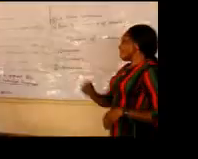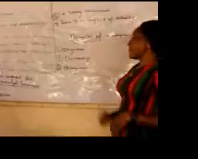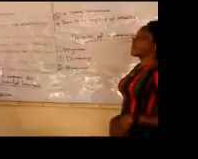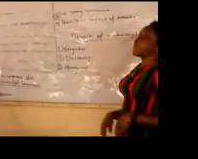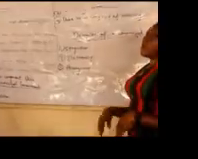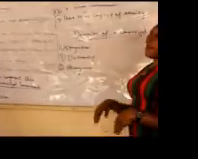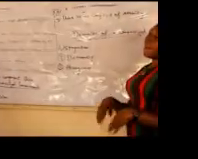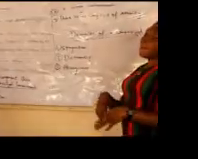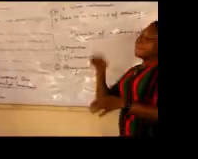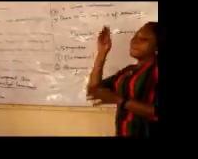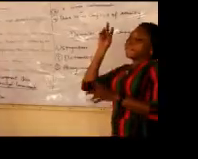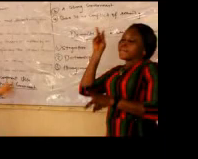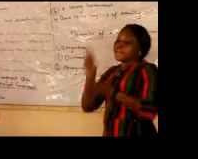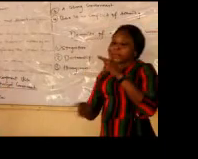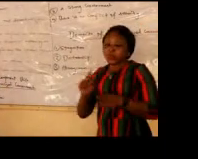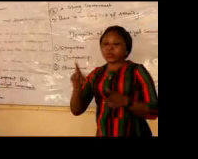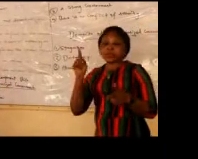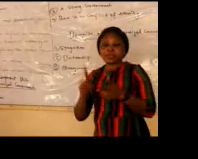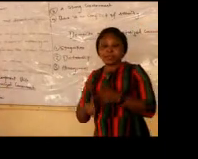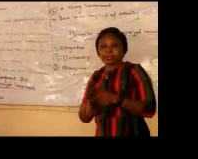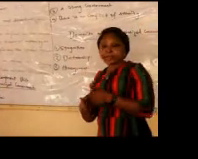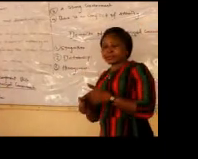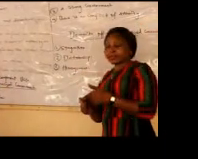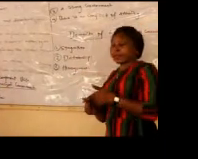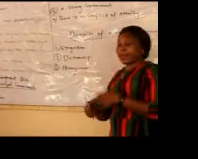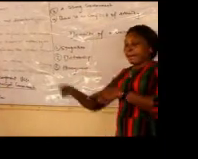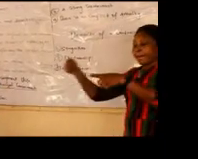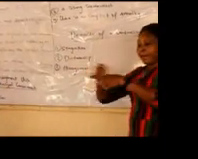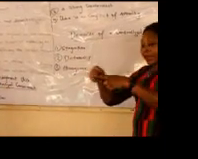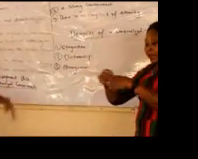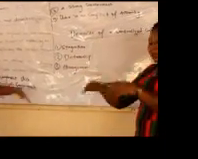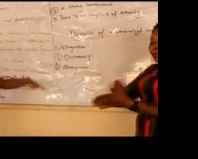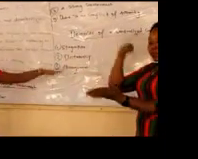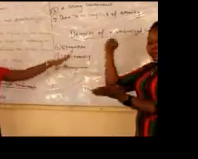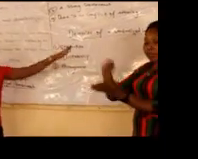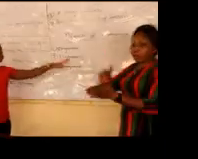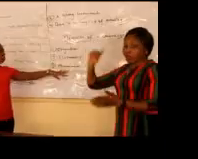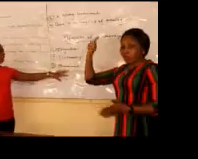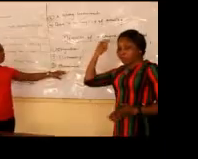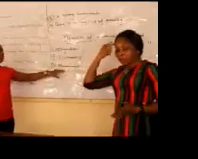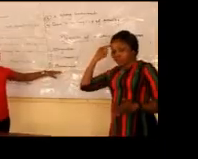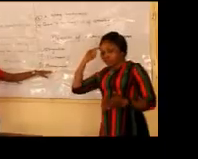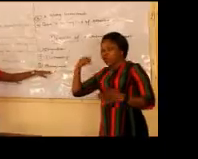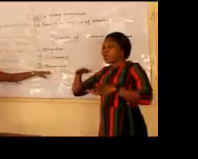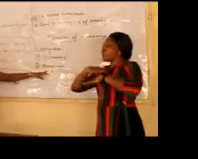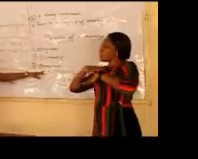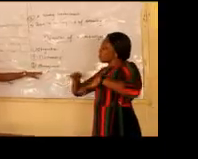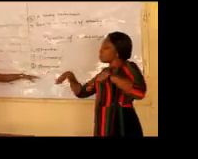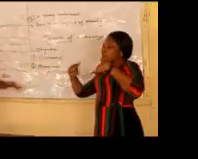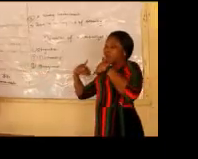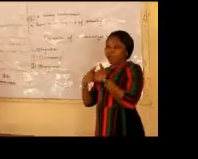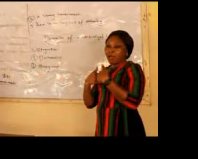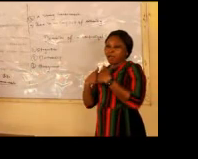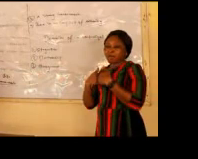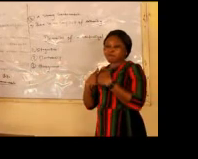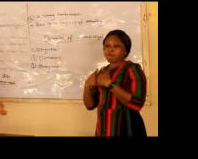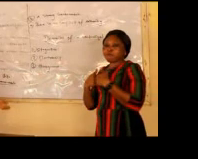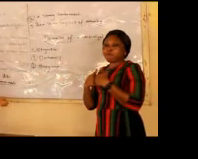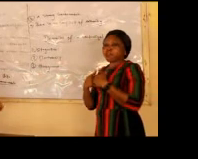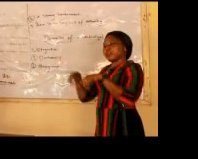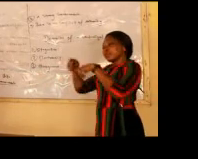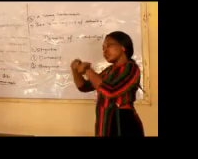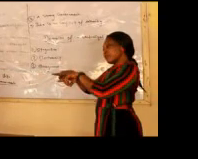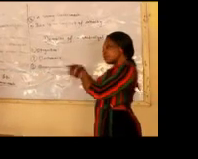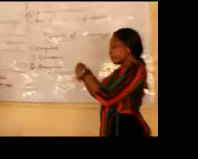culture, belief, and what? Religion. So this system is often practiced in countries that have the same